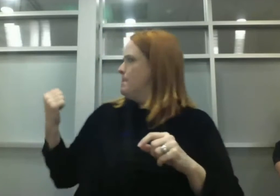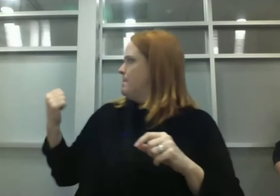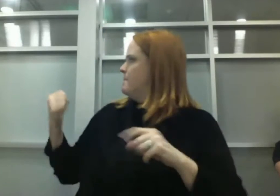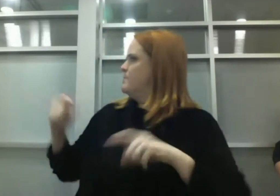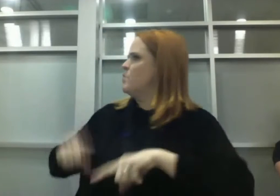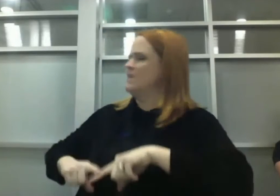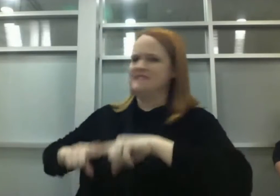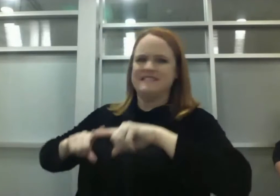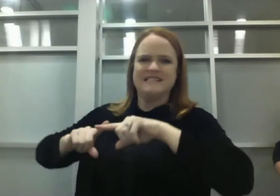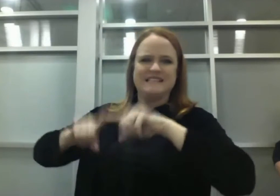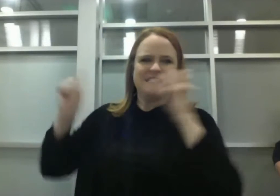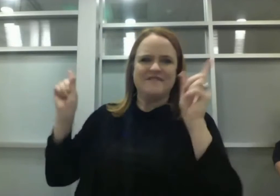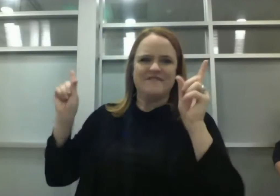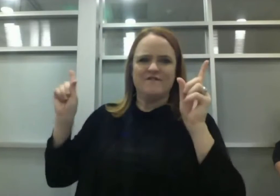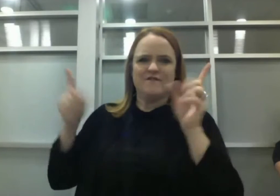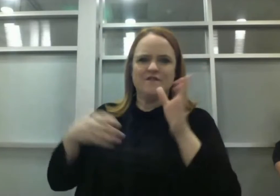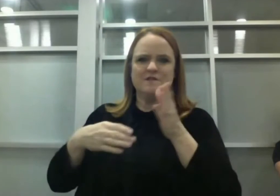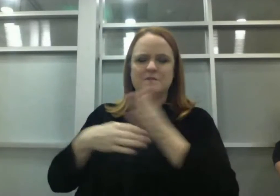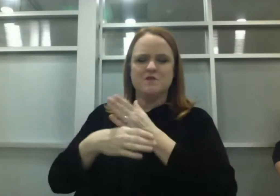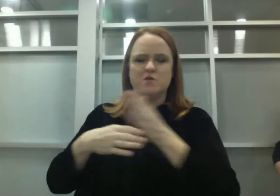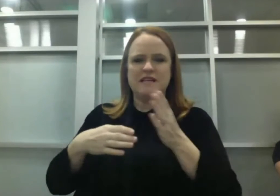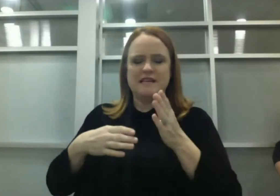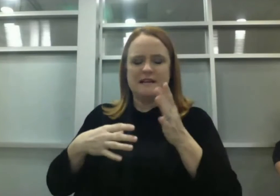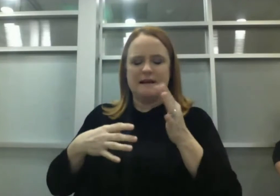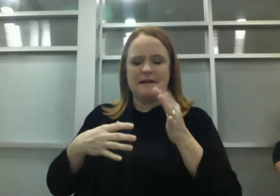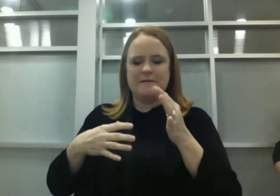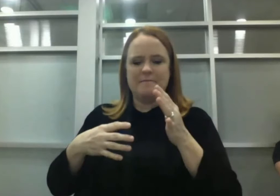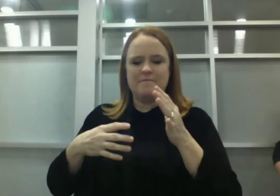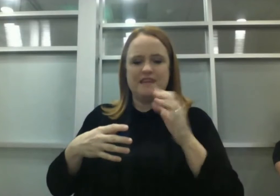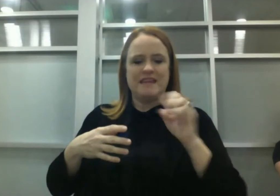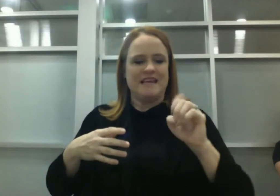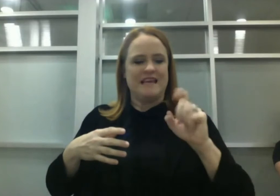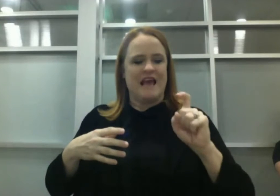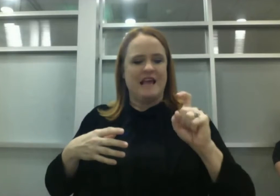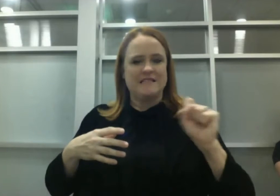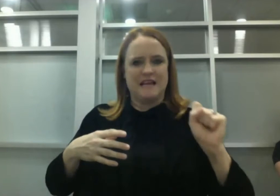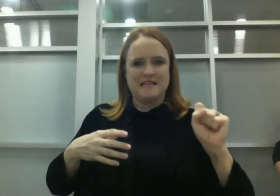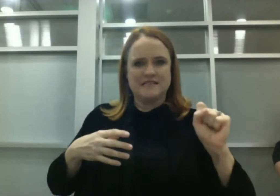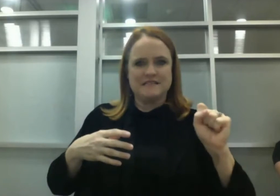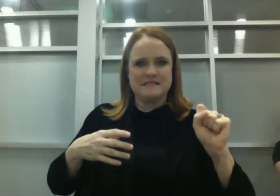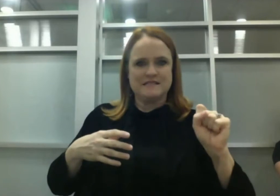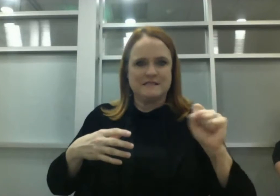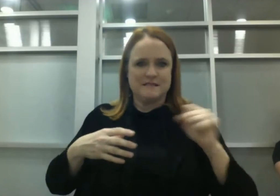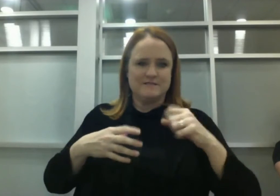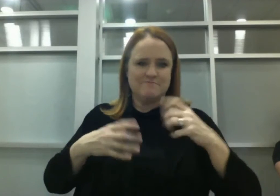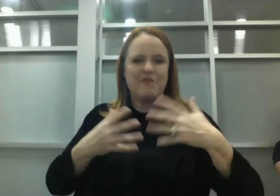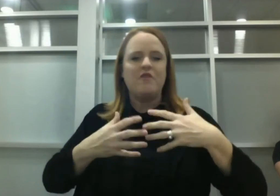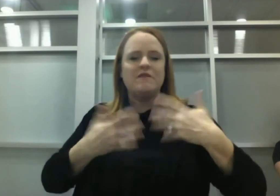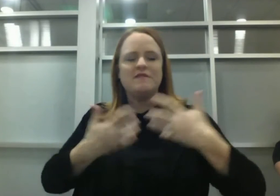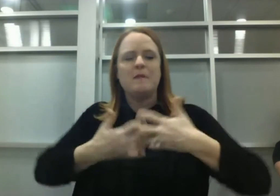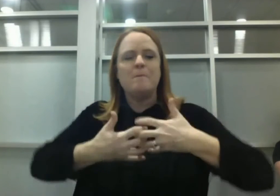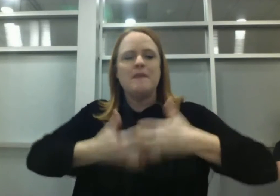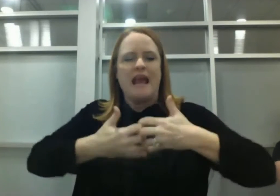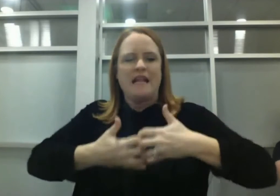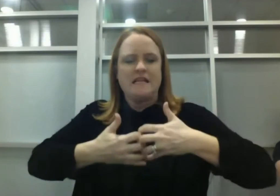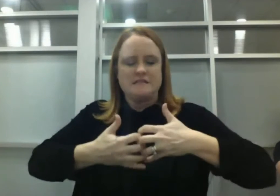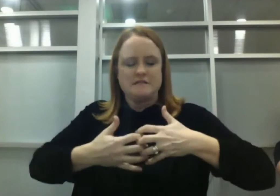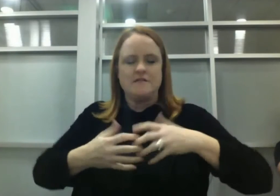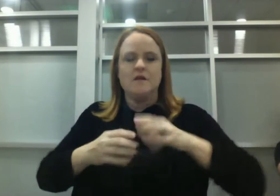difference between an EXS, the mechanics of the difference between an EXS file and an